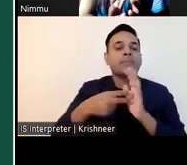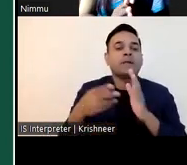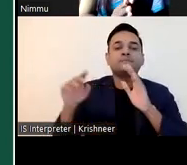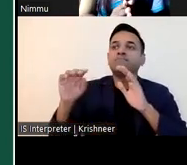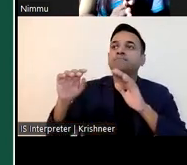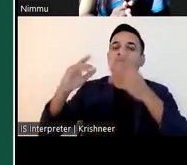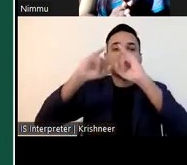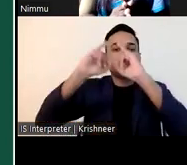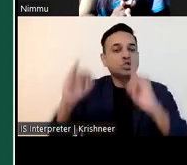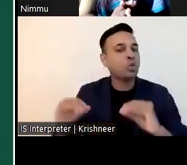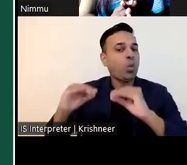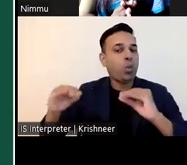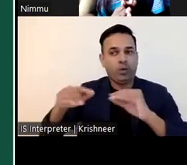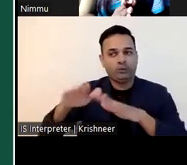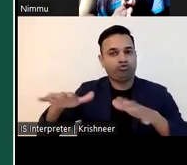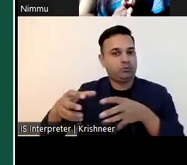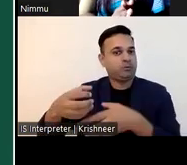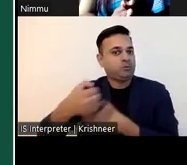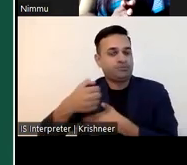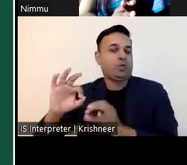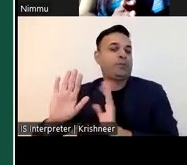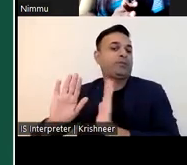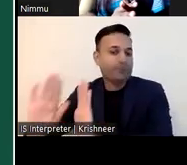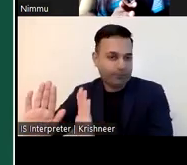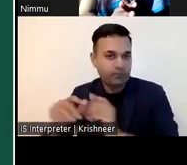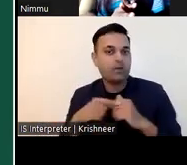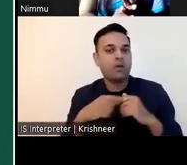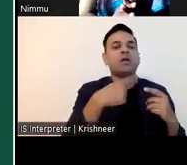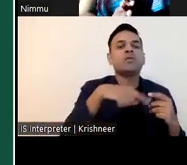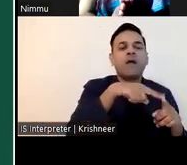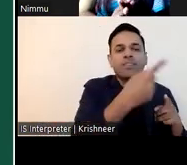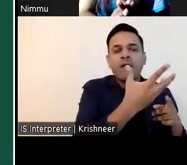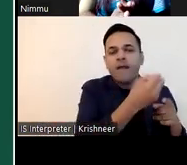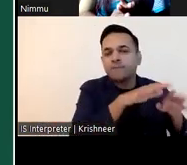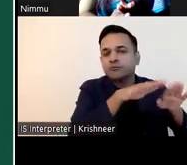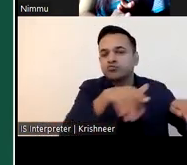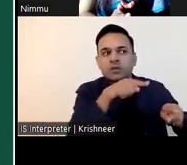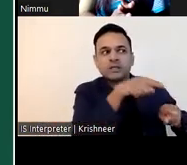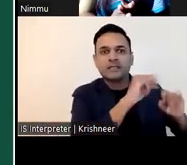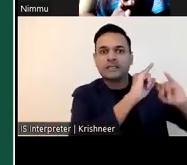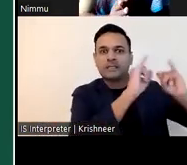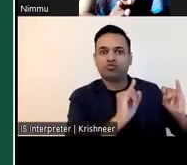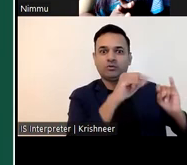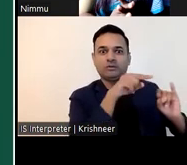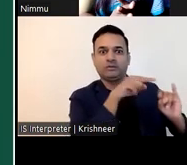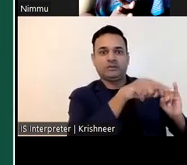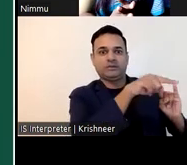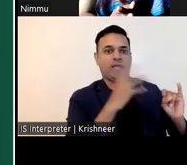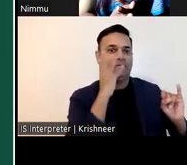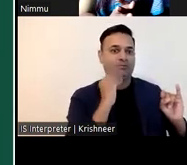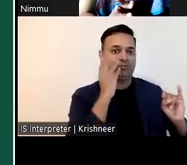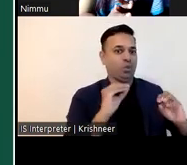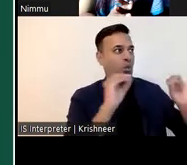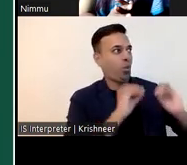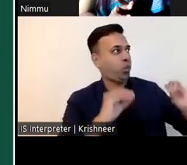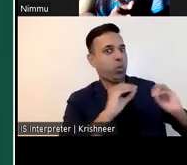family connection, and they have difficulties in maintaining their relationship. So this is the point that what I wanted to